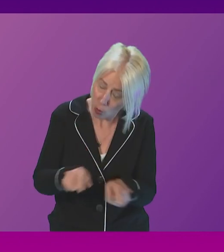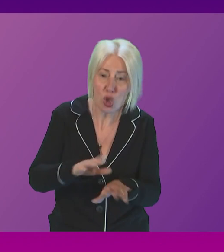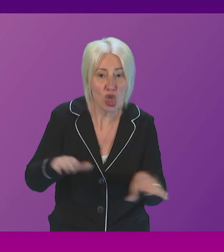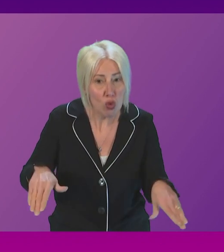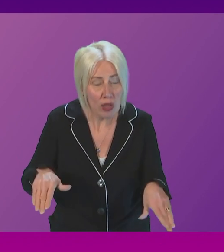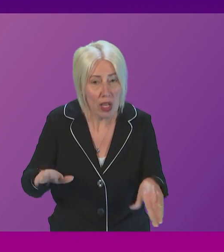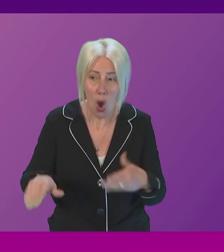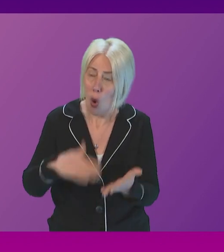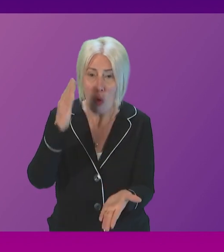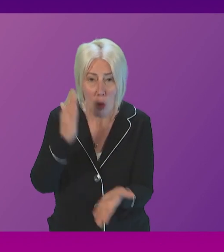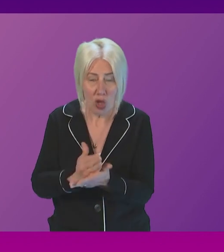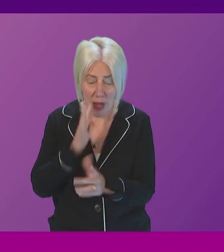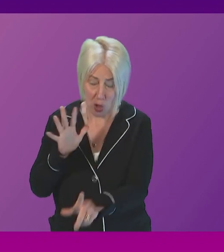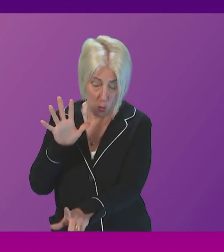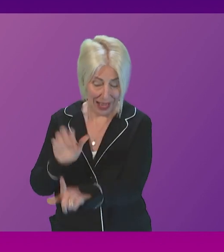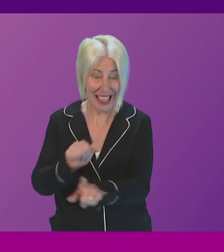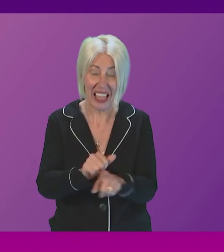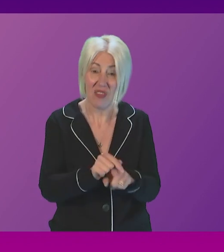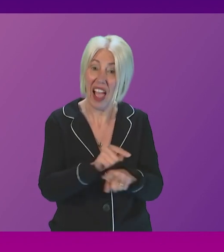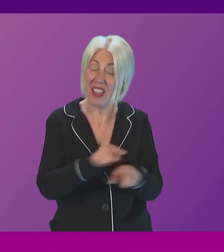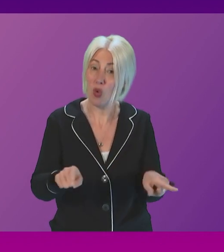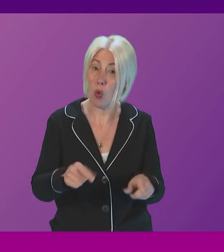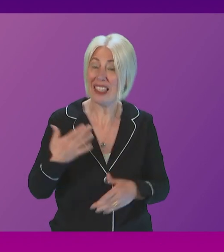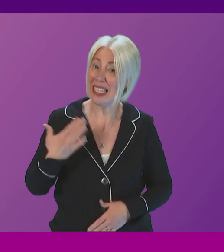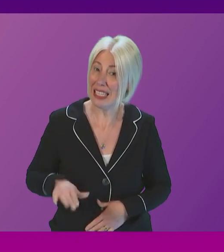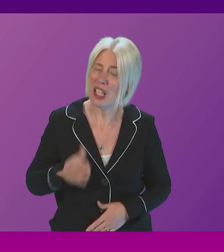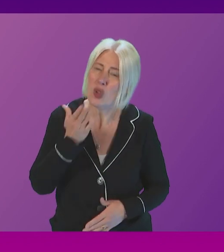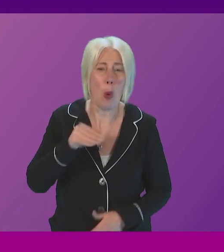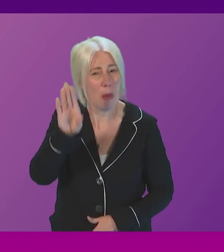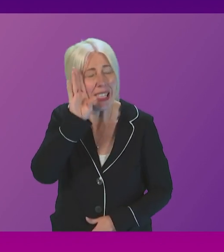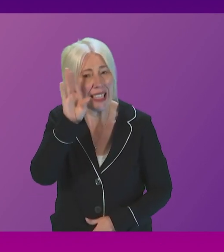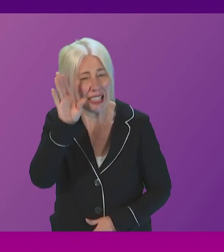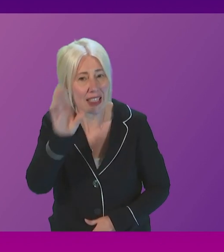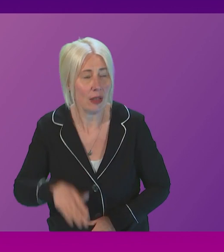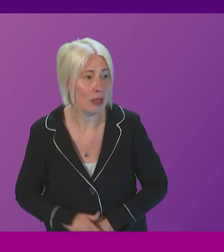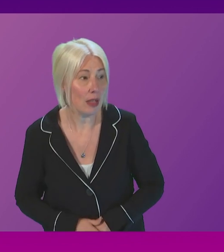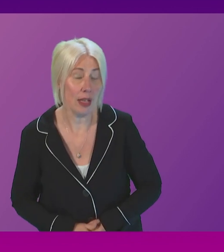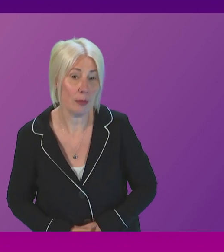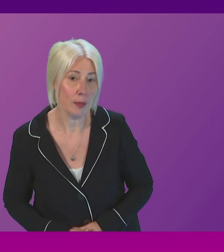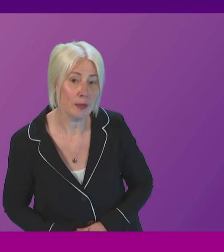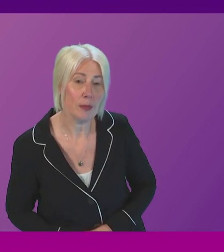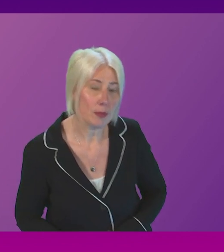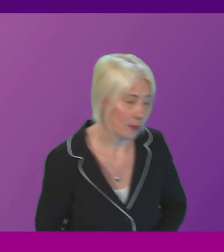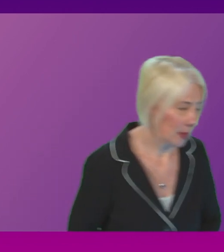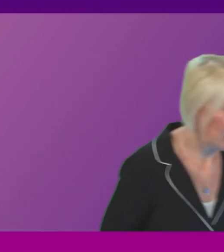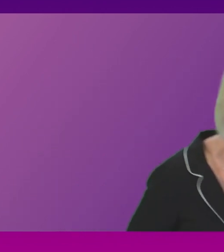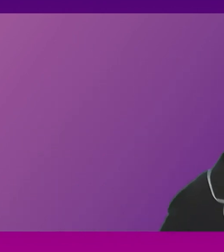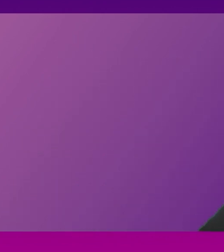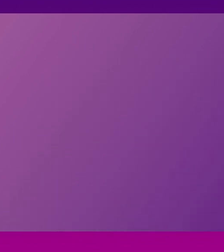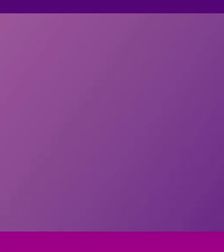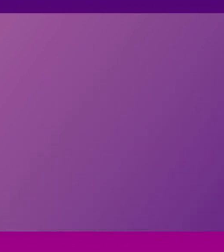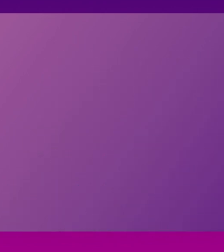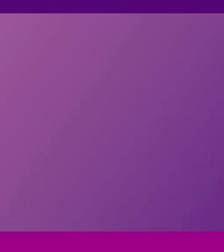And we want to make sure we can identify those that are in need. Please listen to us. Thank you, Ms. Hislop. And could I just take this opportunity